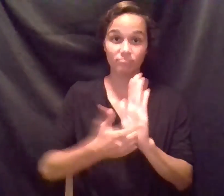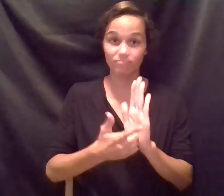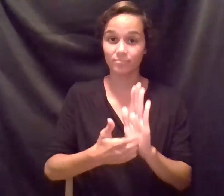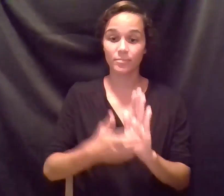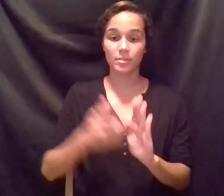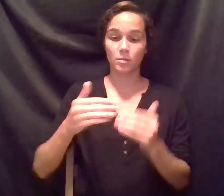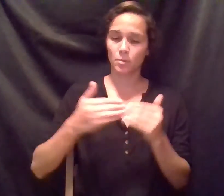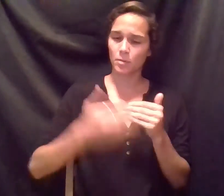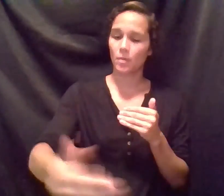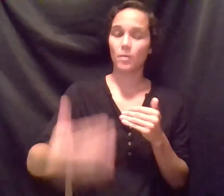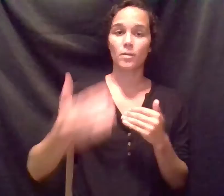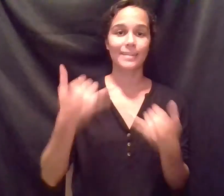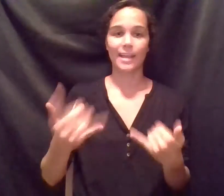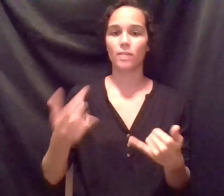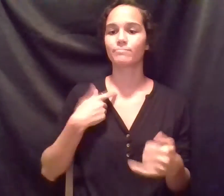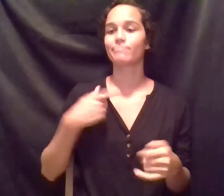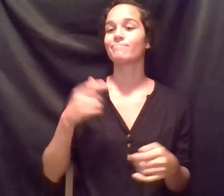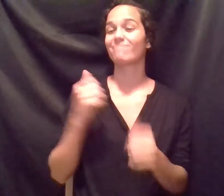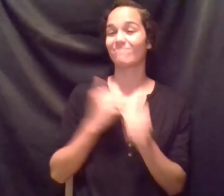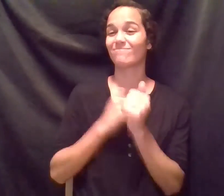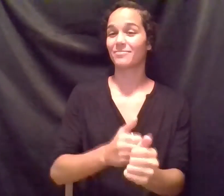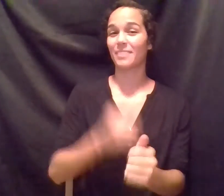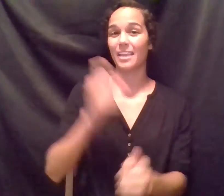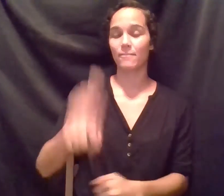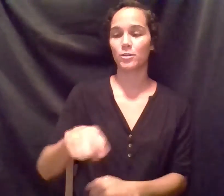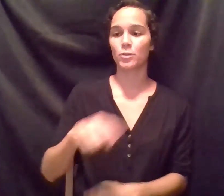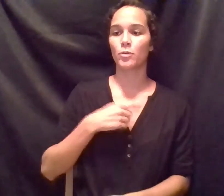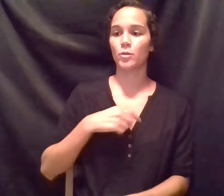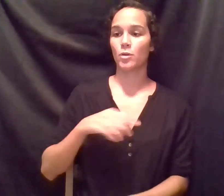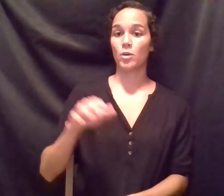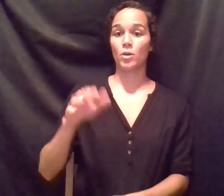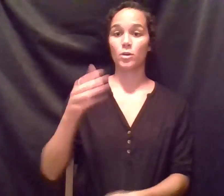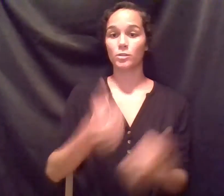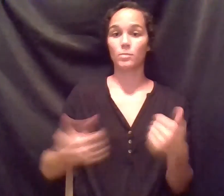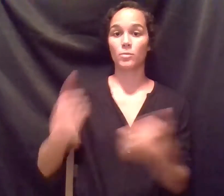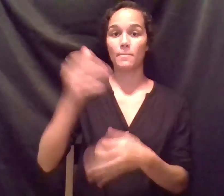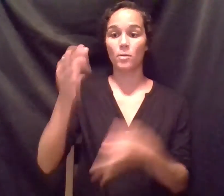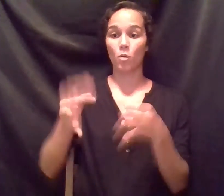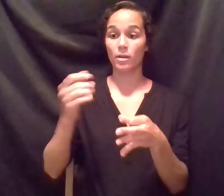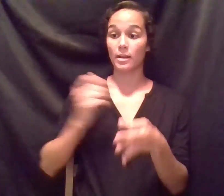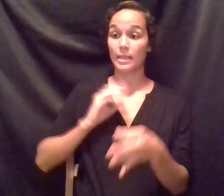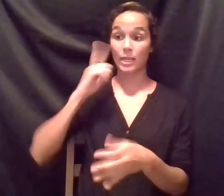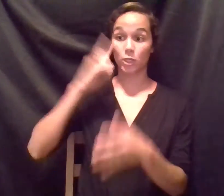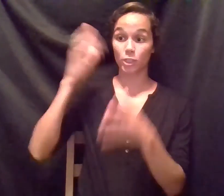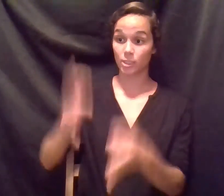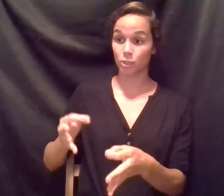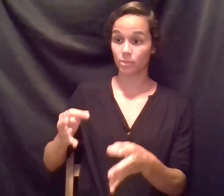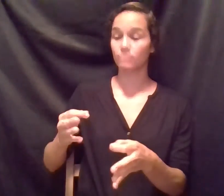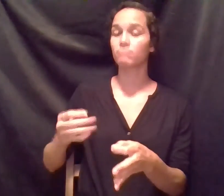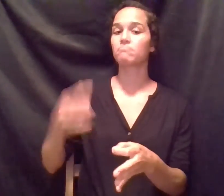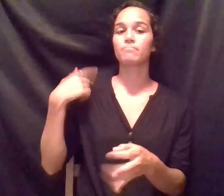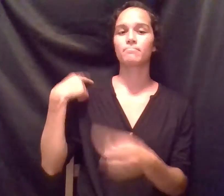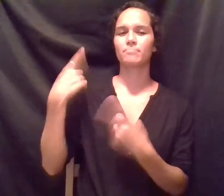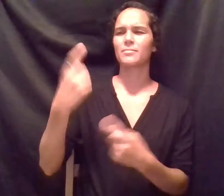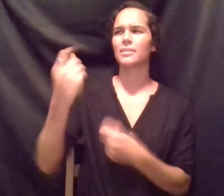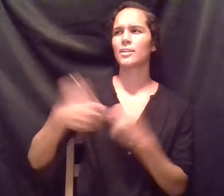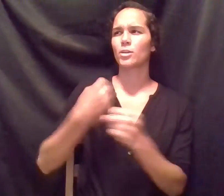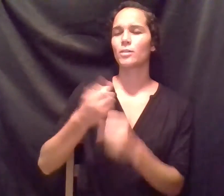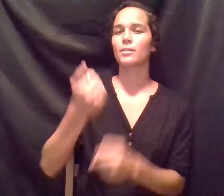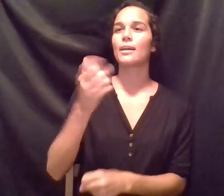have to deal with what the United States Supreme Court has said since 1969. So just know that. The police